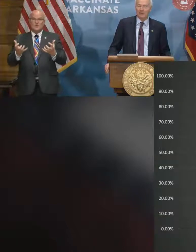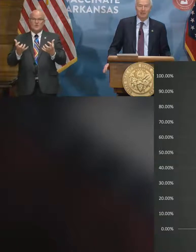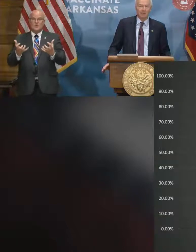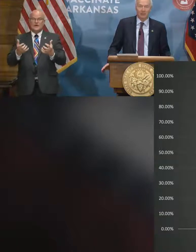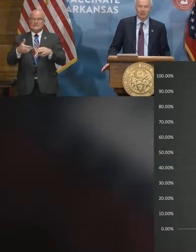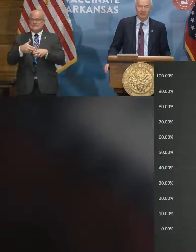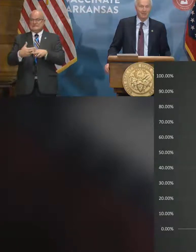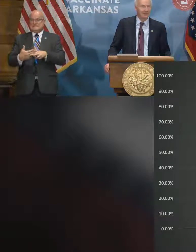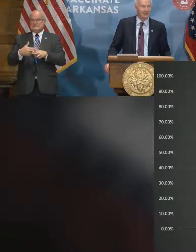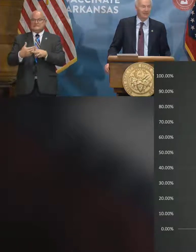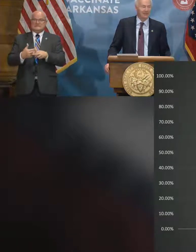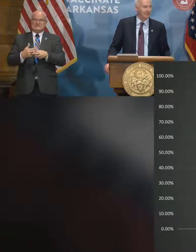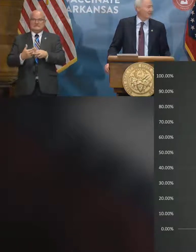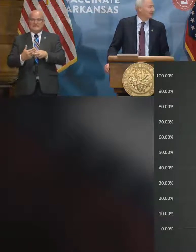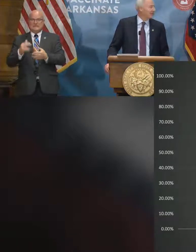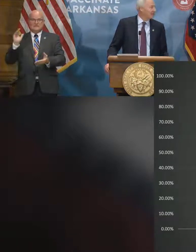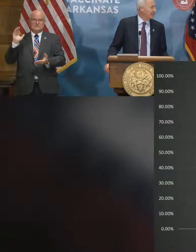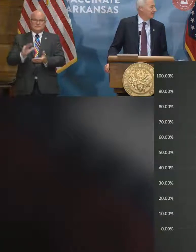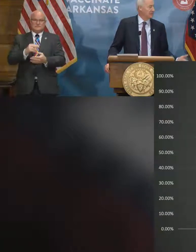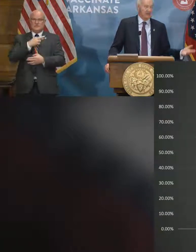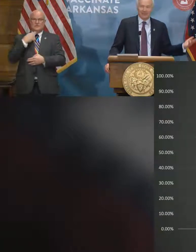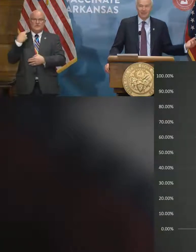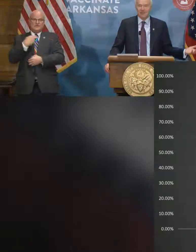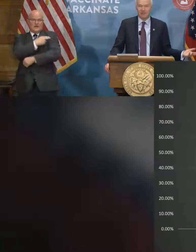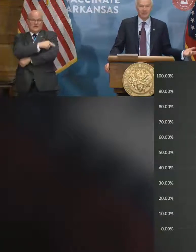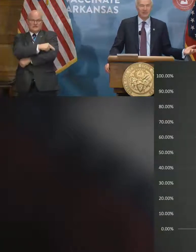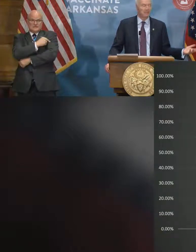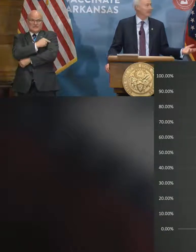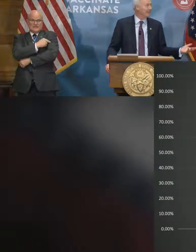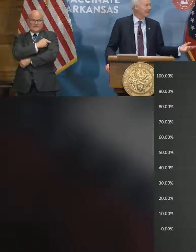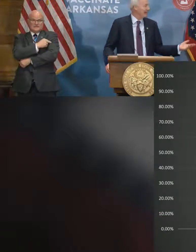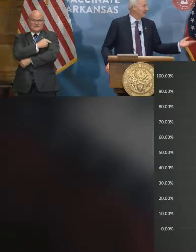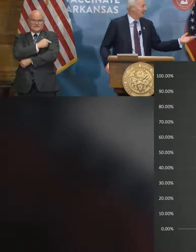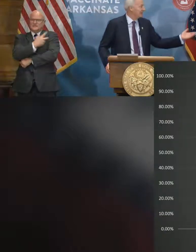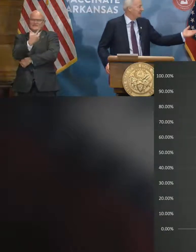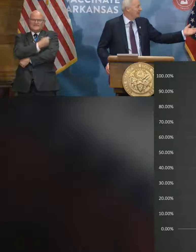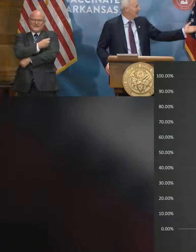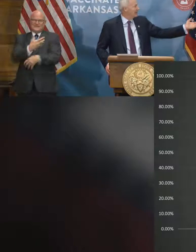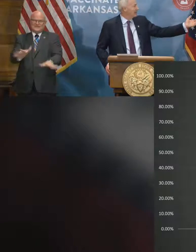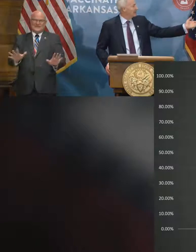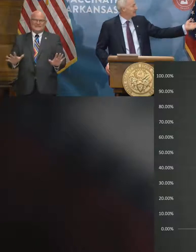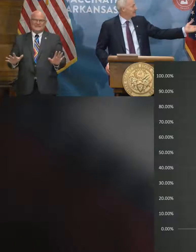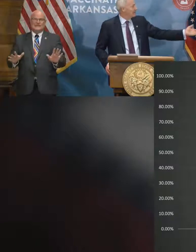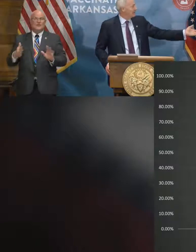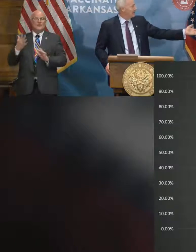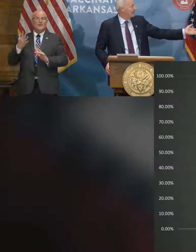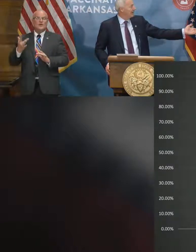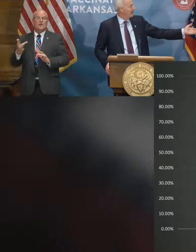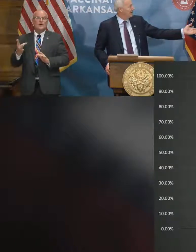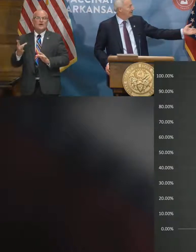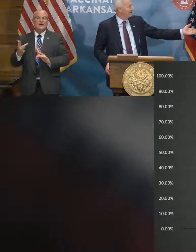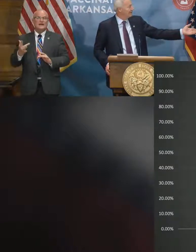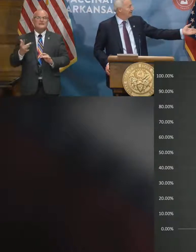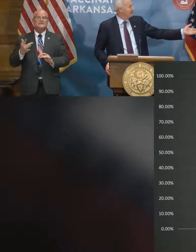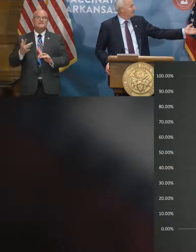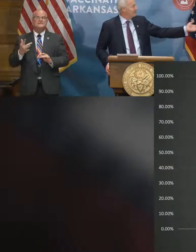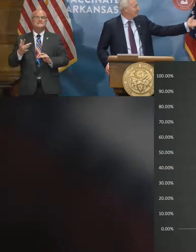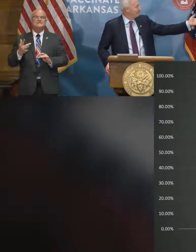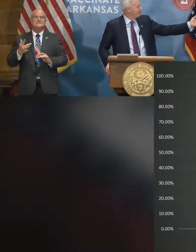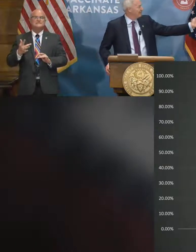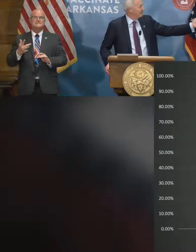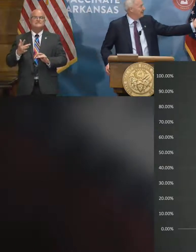the risk, if you want to minimize the risk of hospitalizations, just simply get vaccinated, because